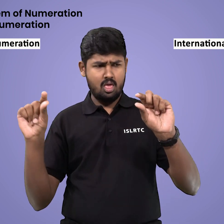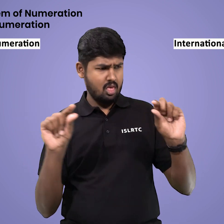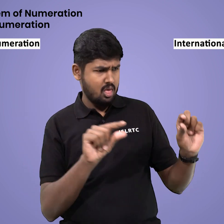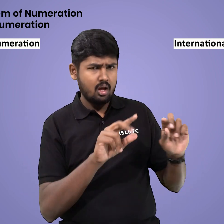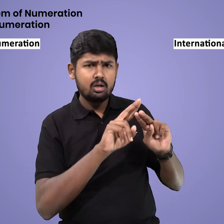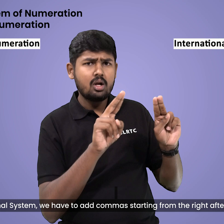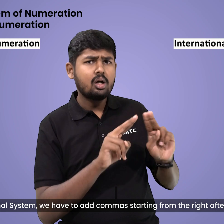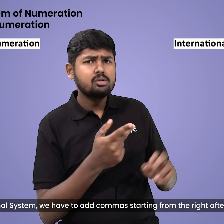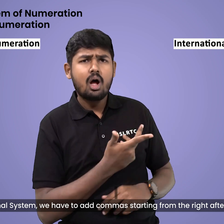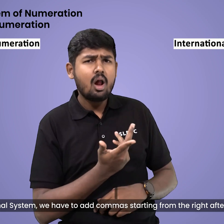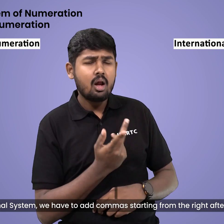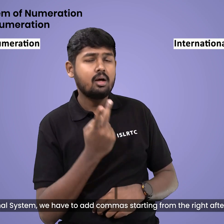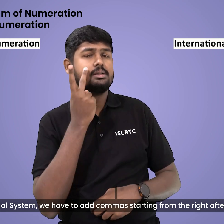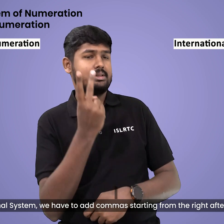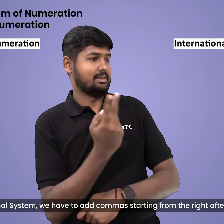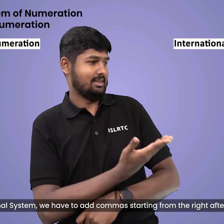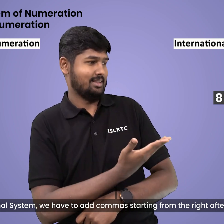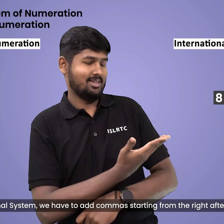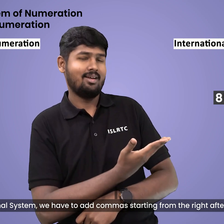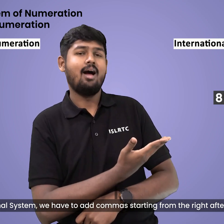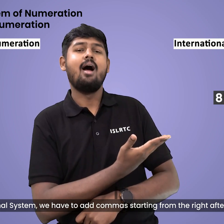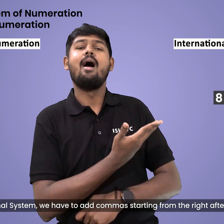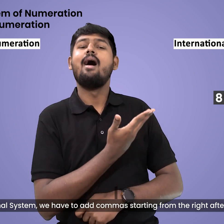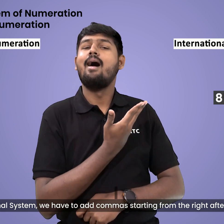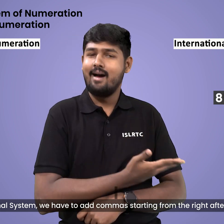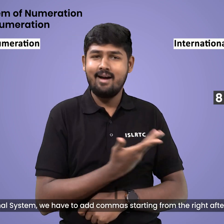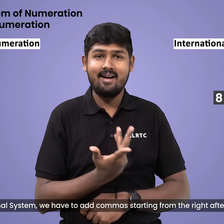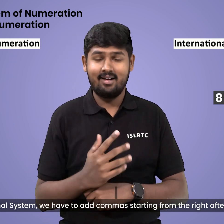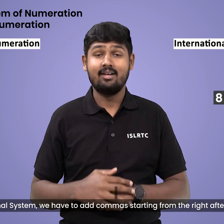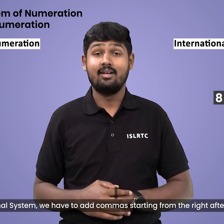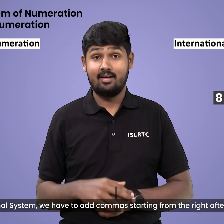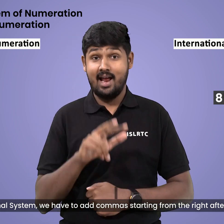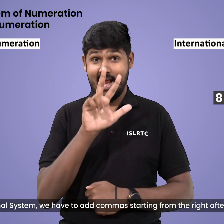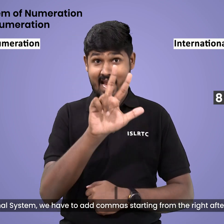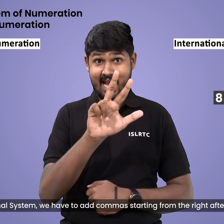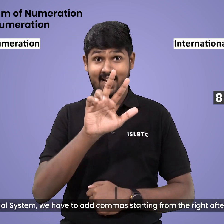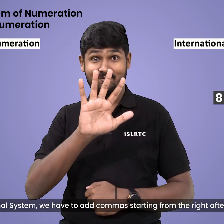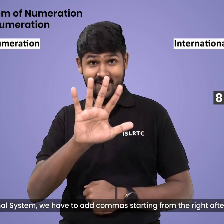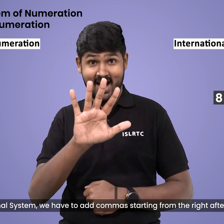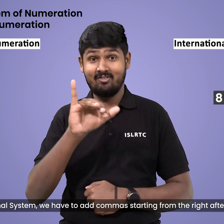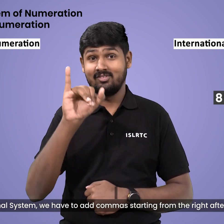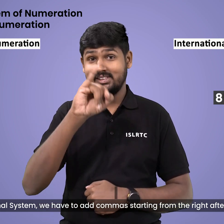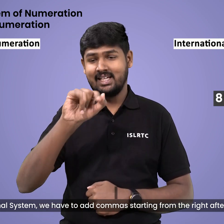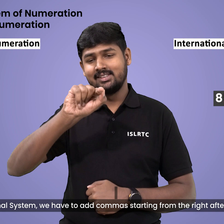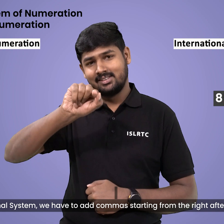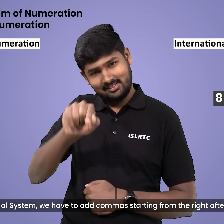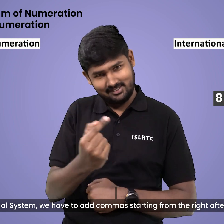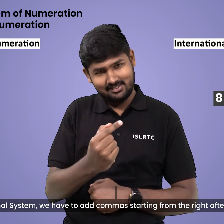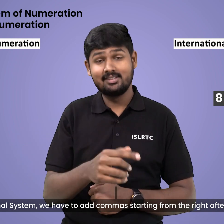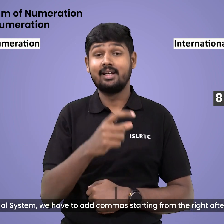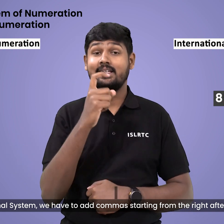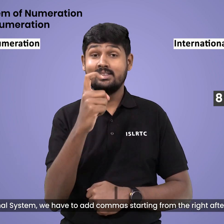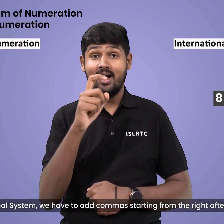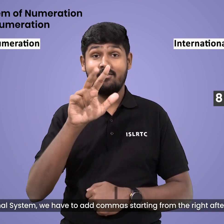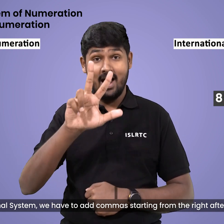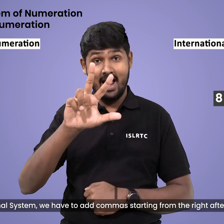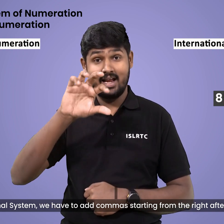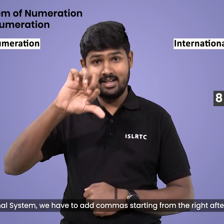In the international system, we have to add commas starting from the right after every 3 digits. It